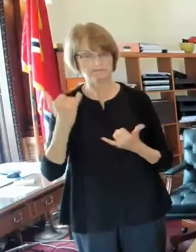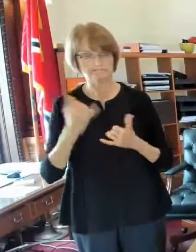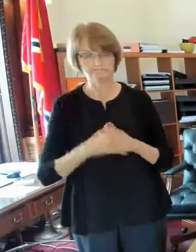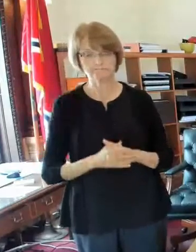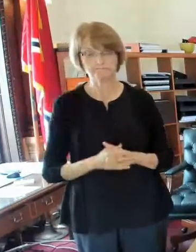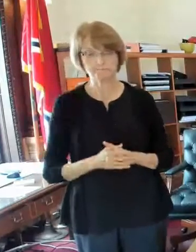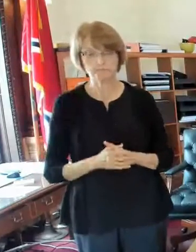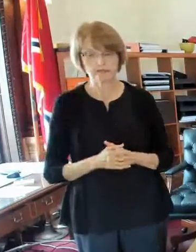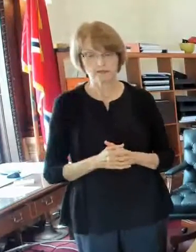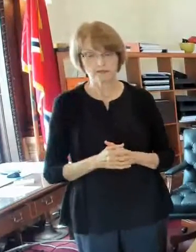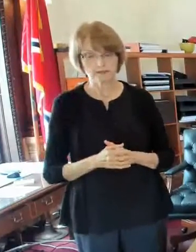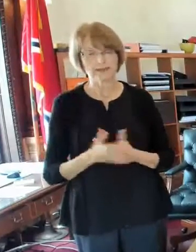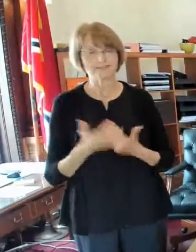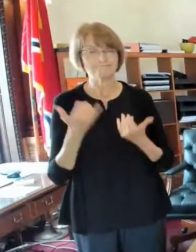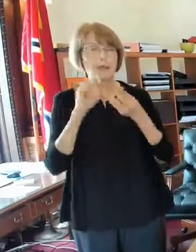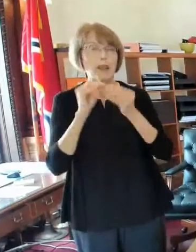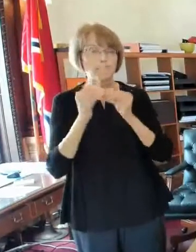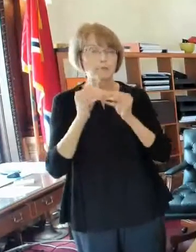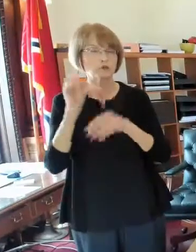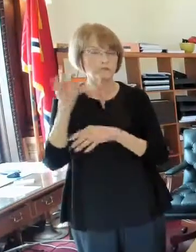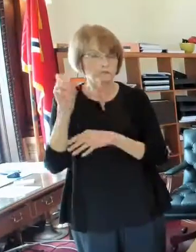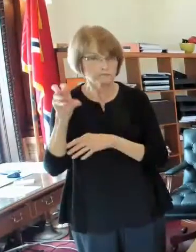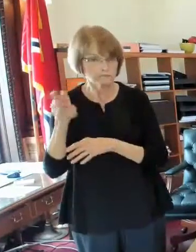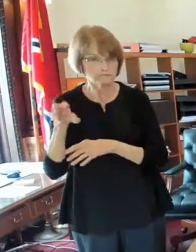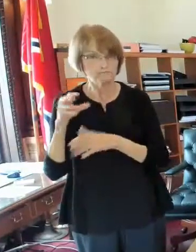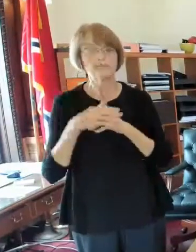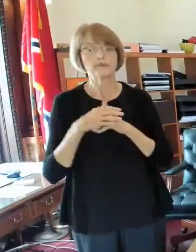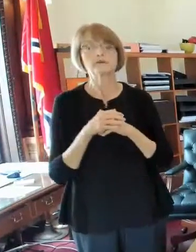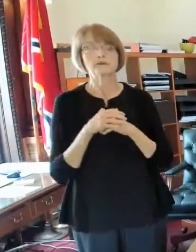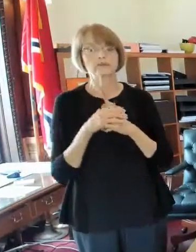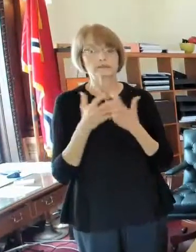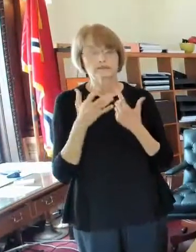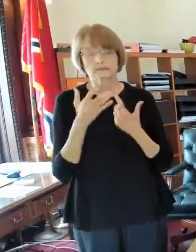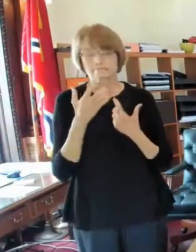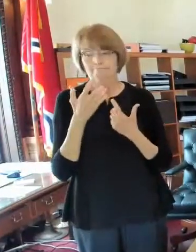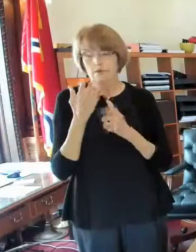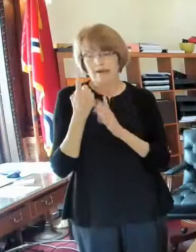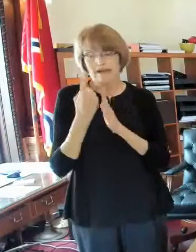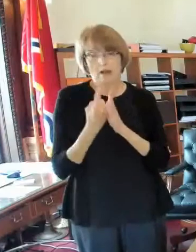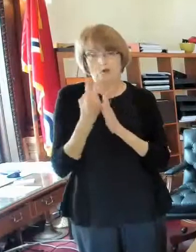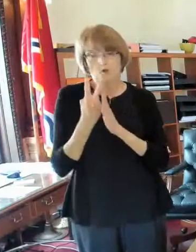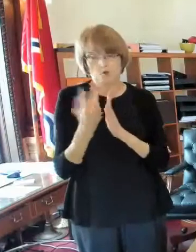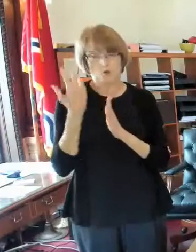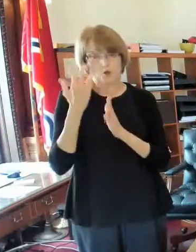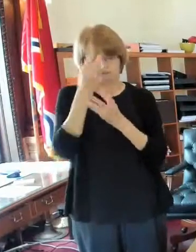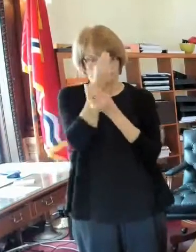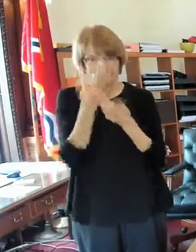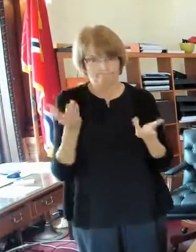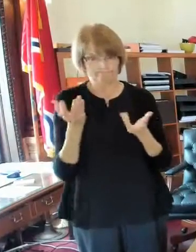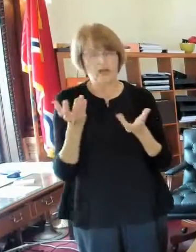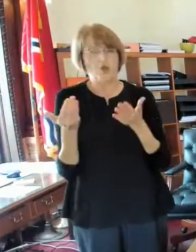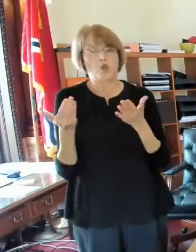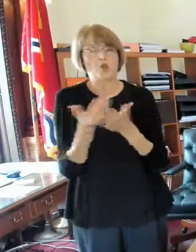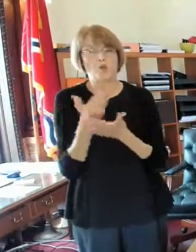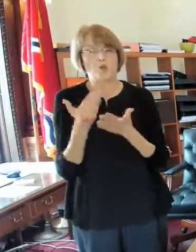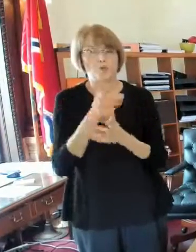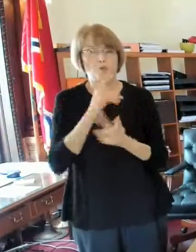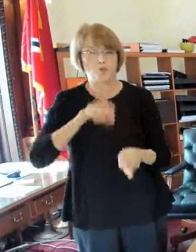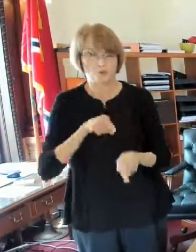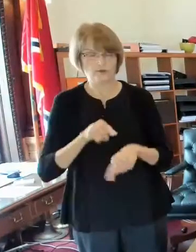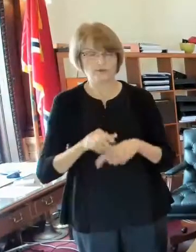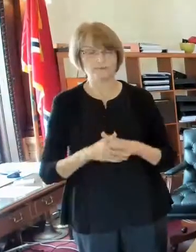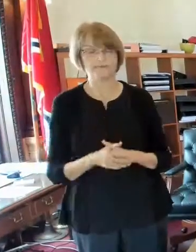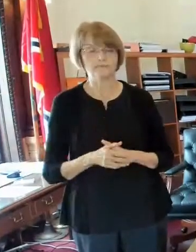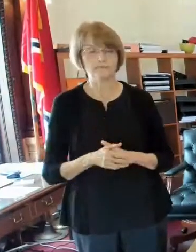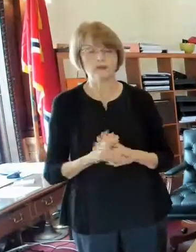And I'll give you some of the numbers. And then we issued, just an hour or two ago, we issued some new orders. But